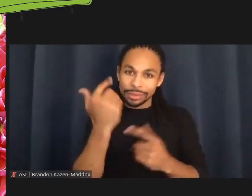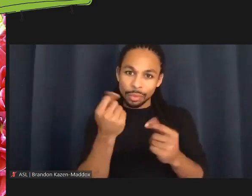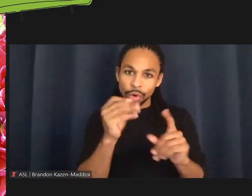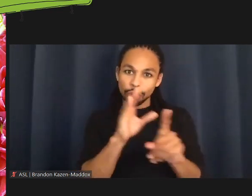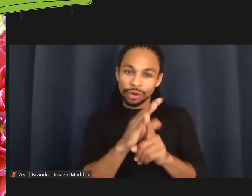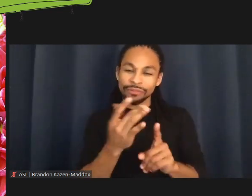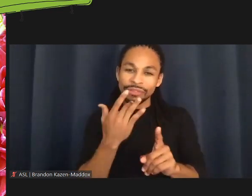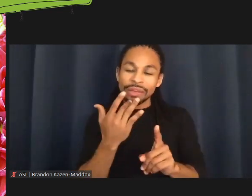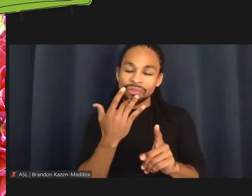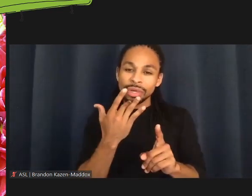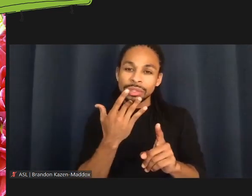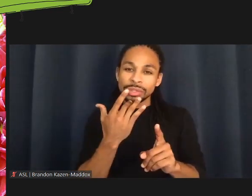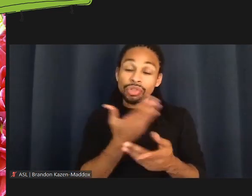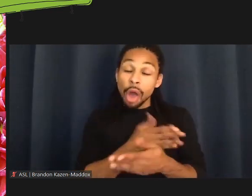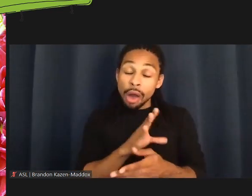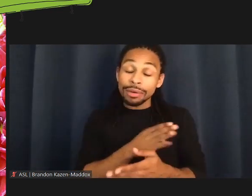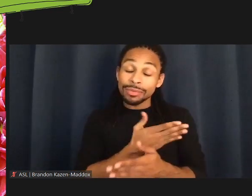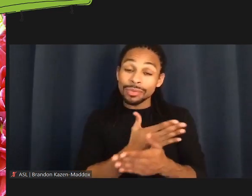favorite song was?